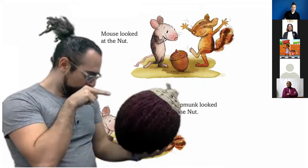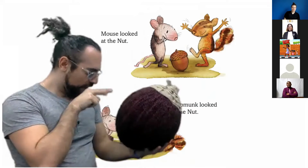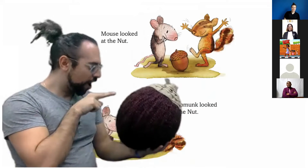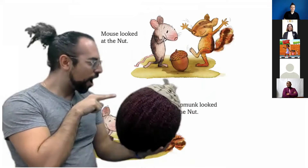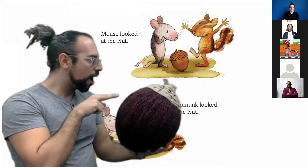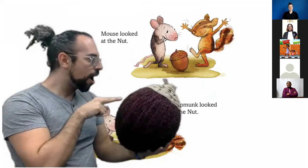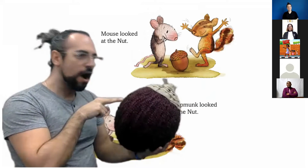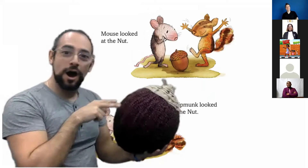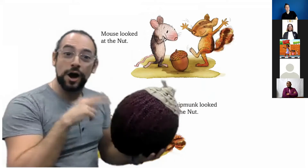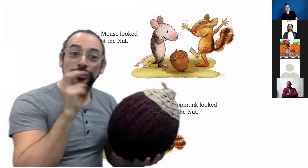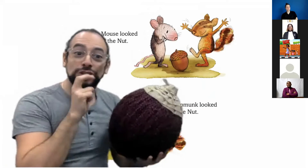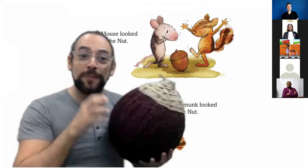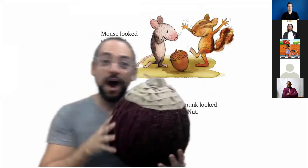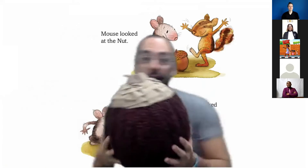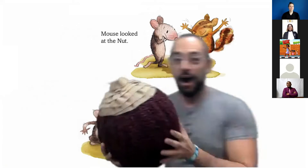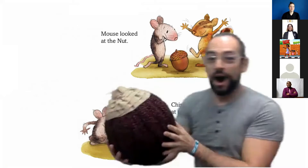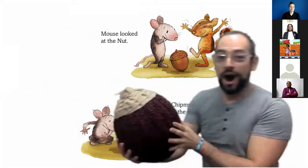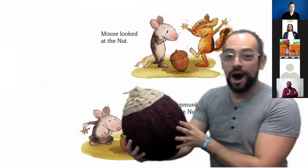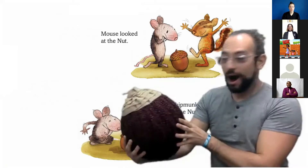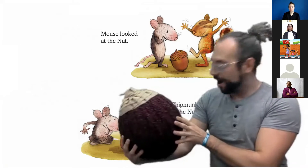Mouse looked at the nut.